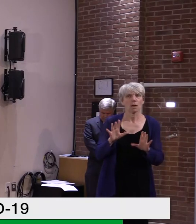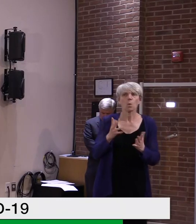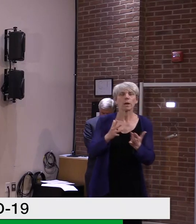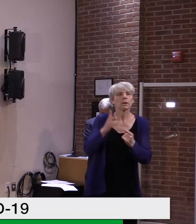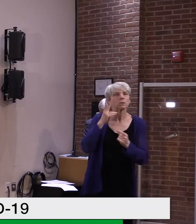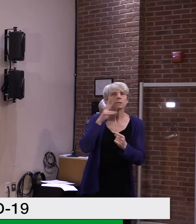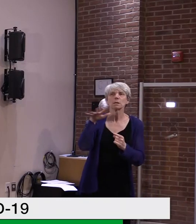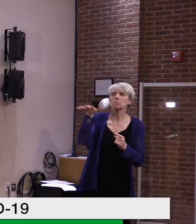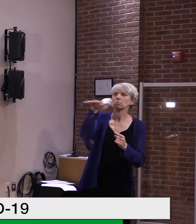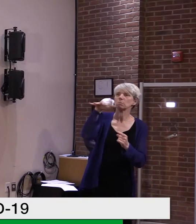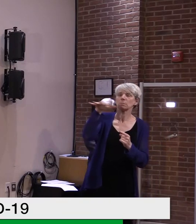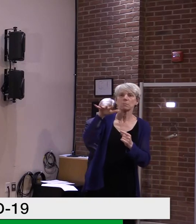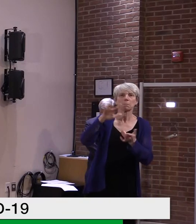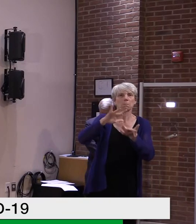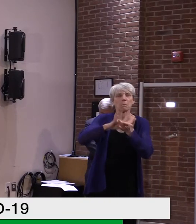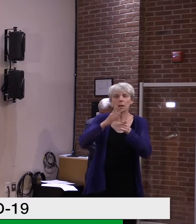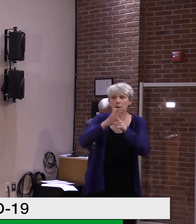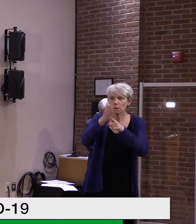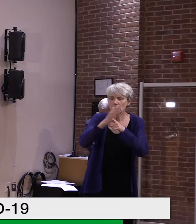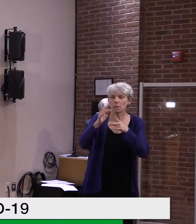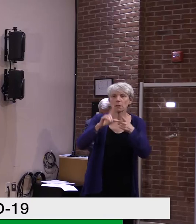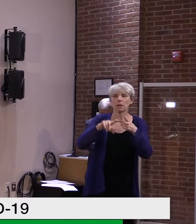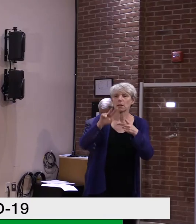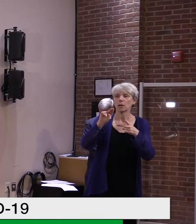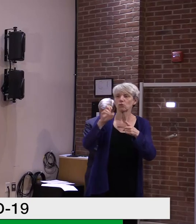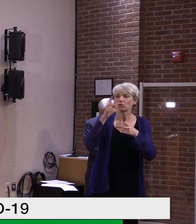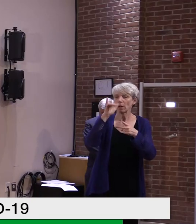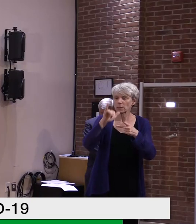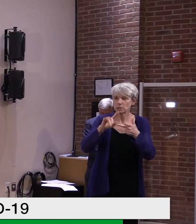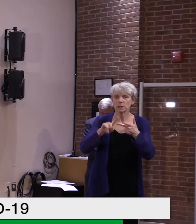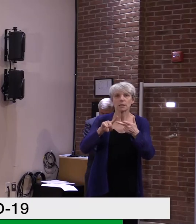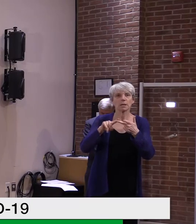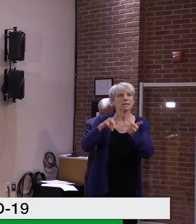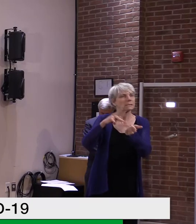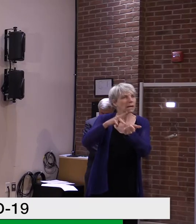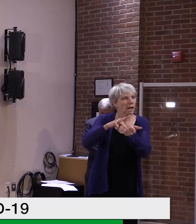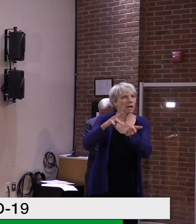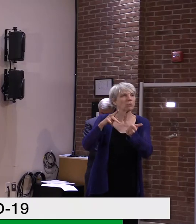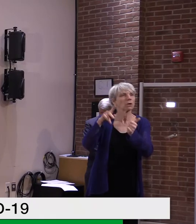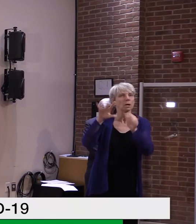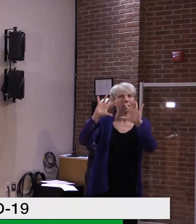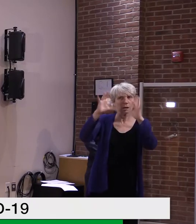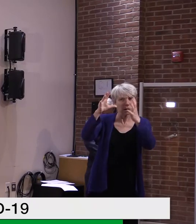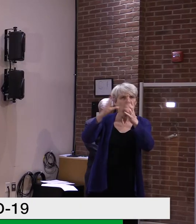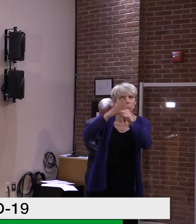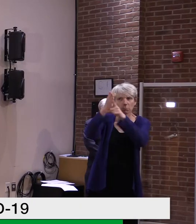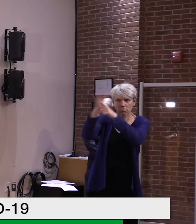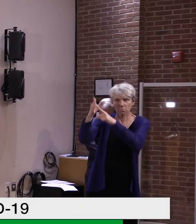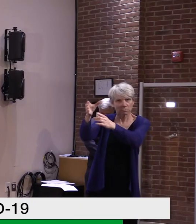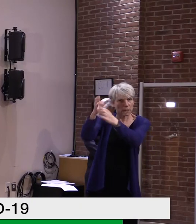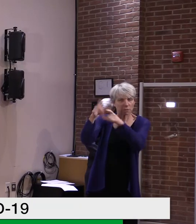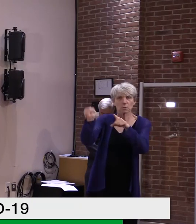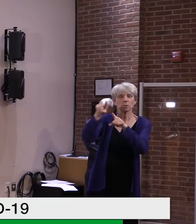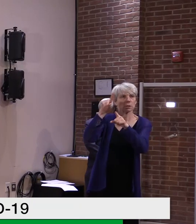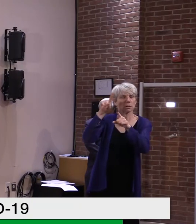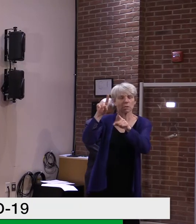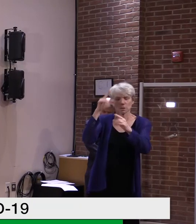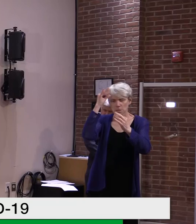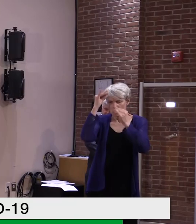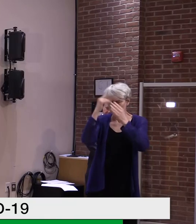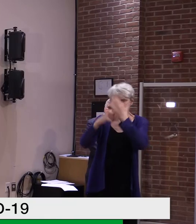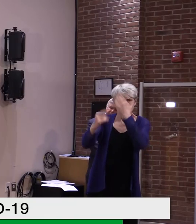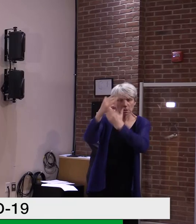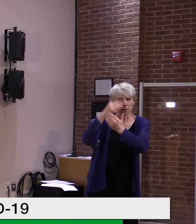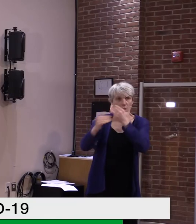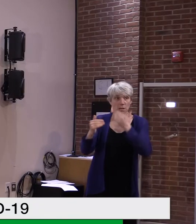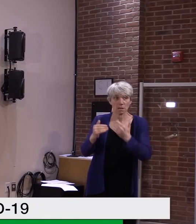and neurology and psychiatric communities all weigh in as well, because it's all pretty much new on the scene